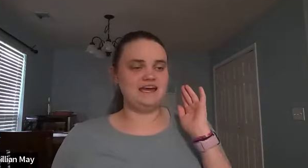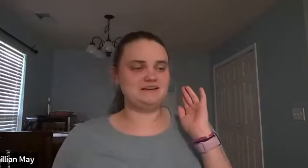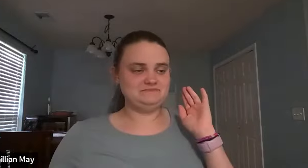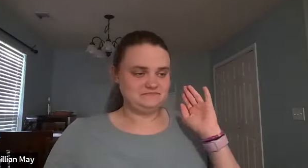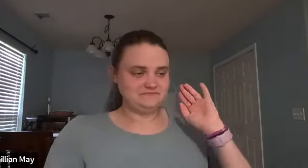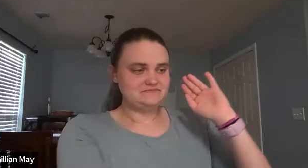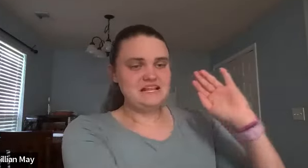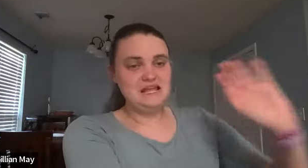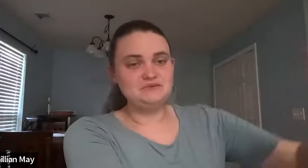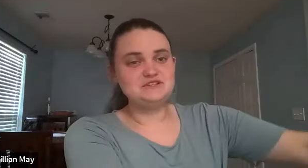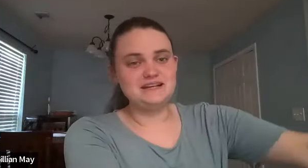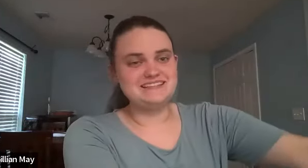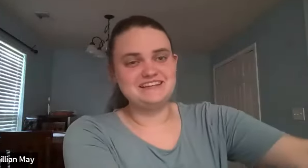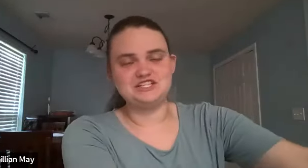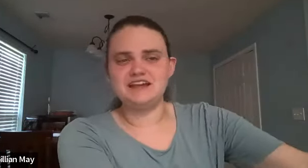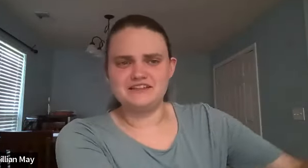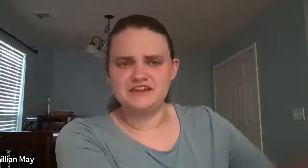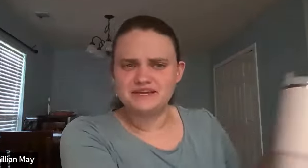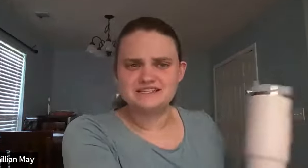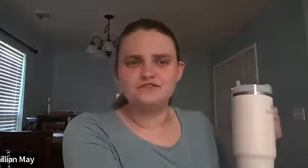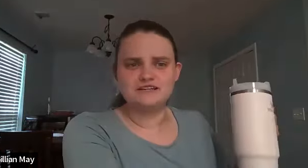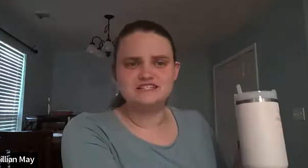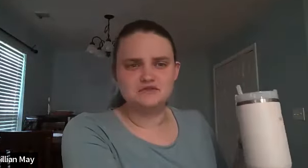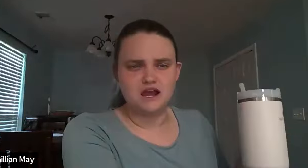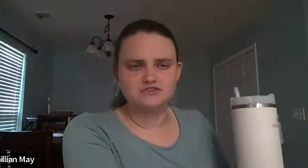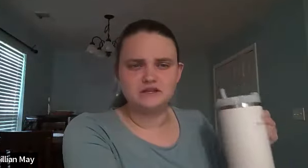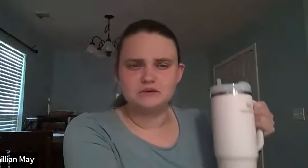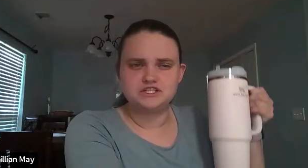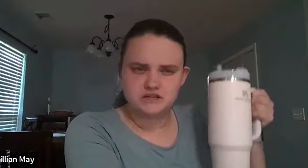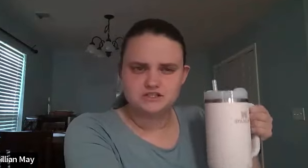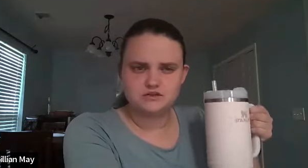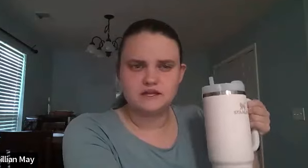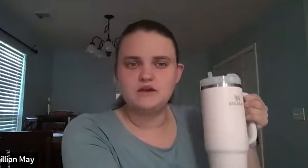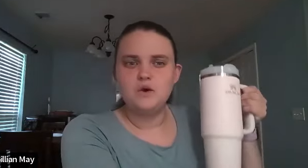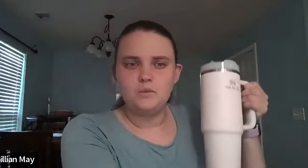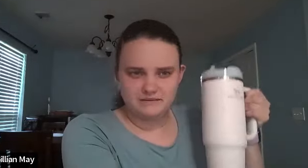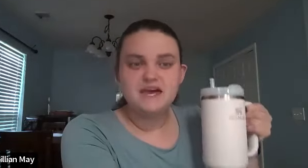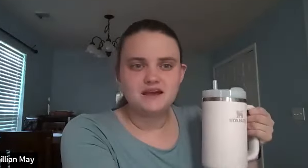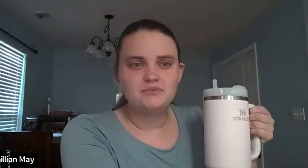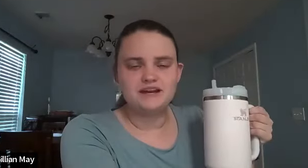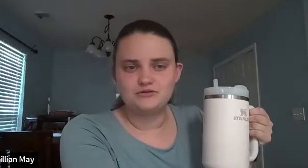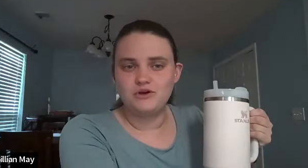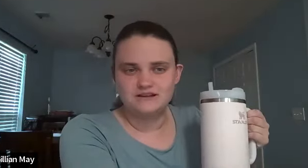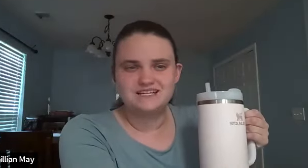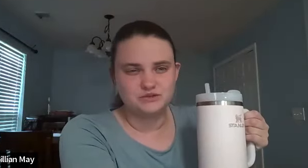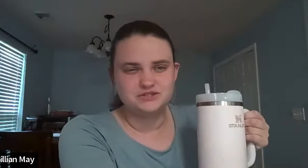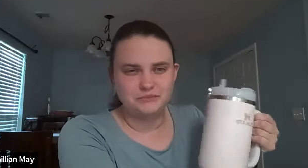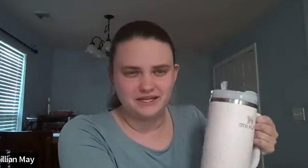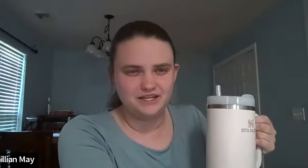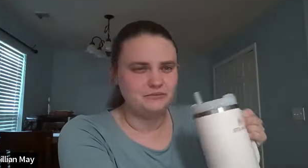And it was a crazy thing just to kind of think, because like for us, it's so natural. Like we just assume, like we can pick up on it through context, which meaning you